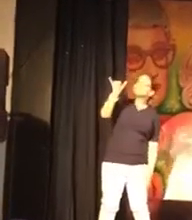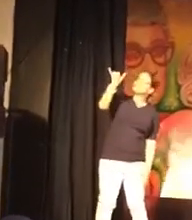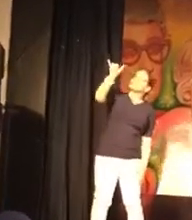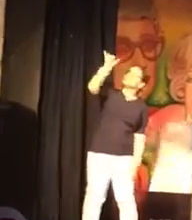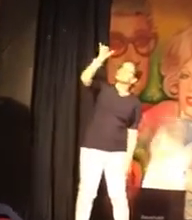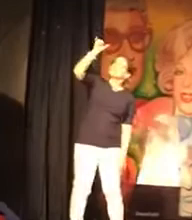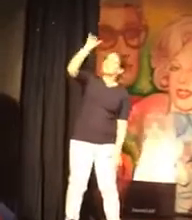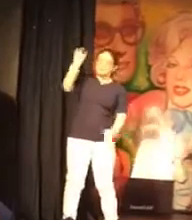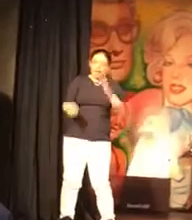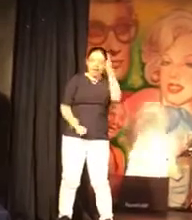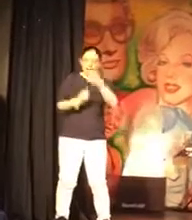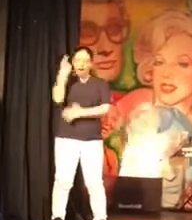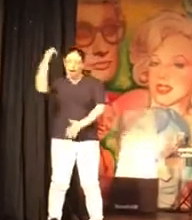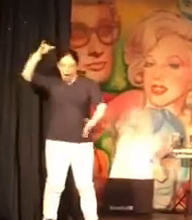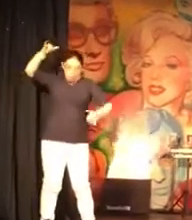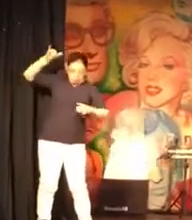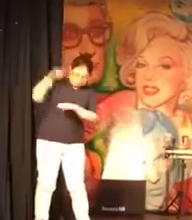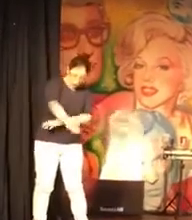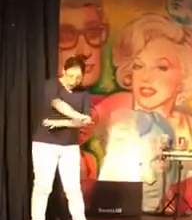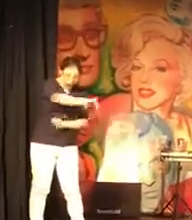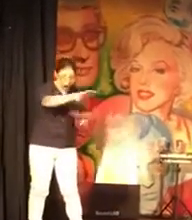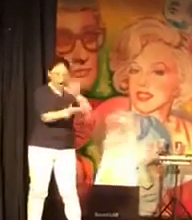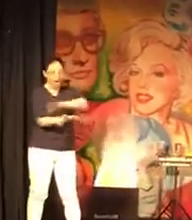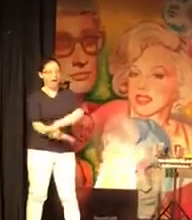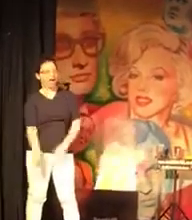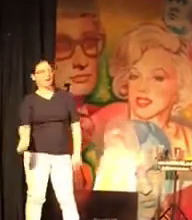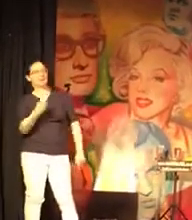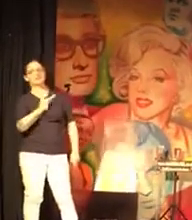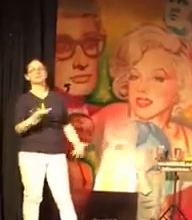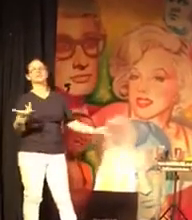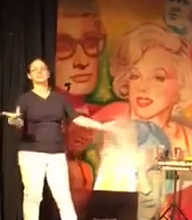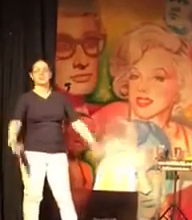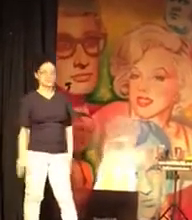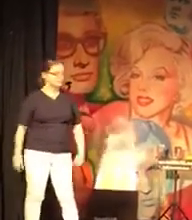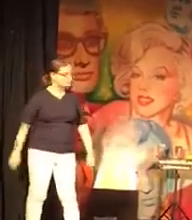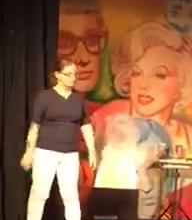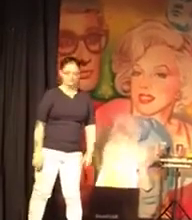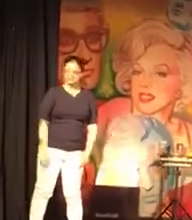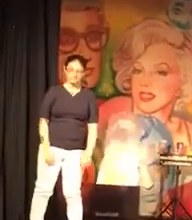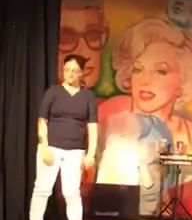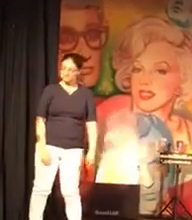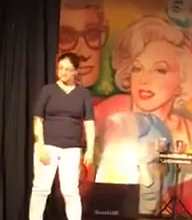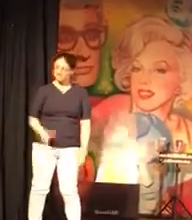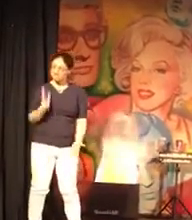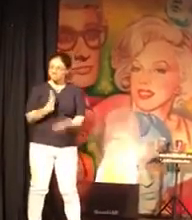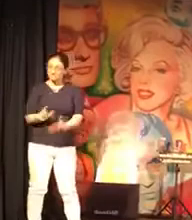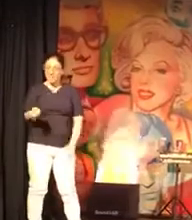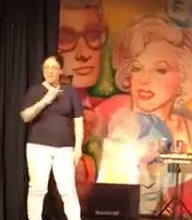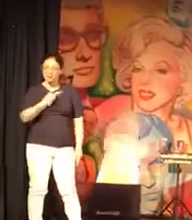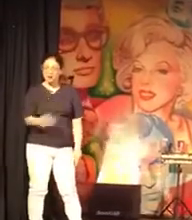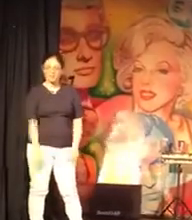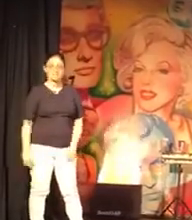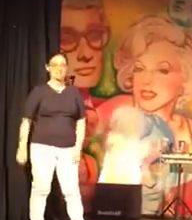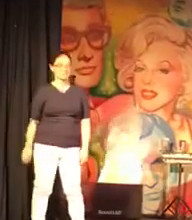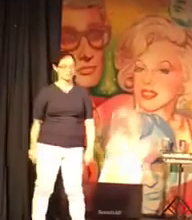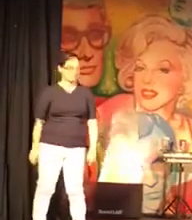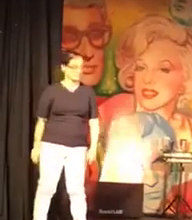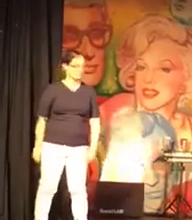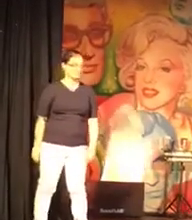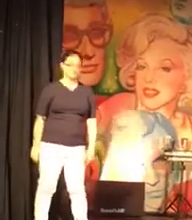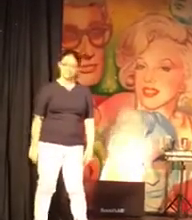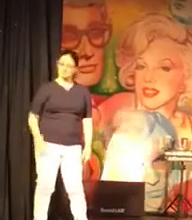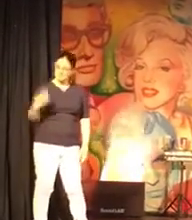And let the plane crash down the clock Let's get it, let's get it, let's It's an ironic,